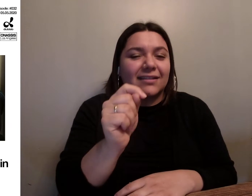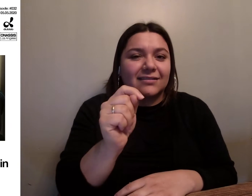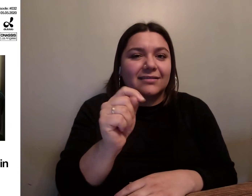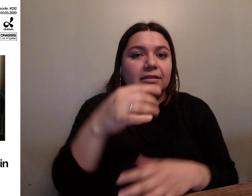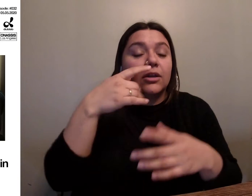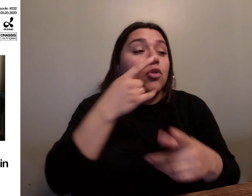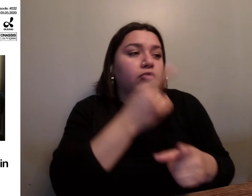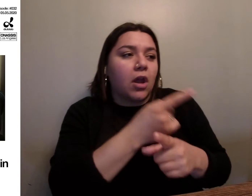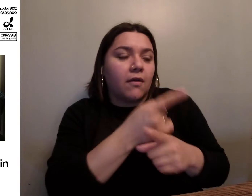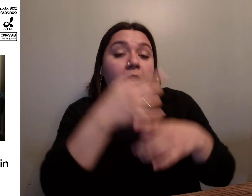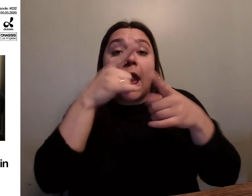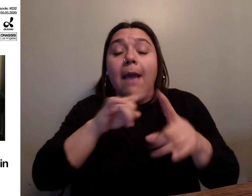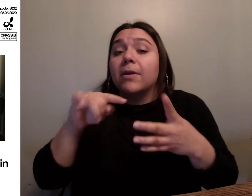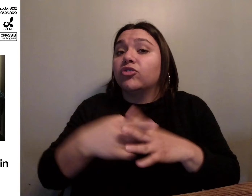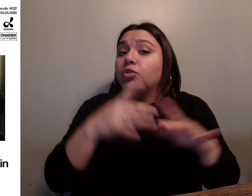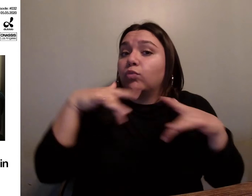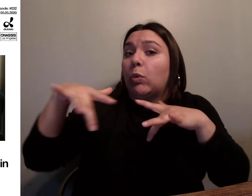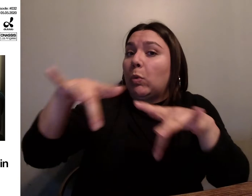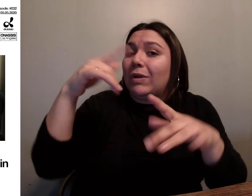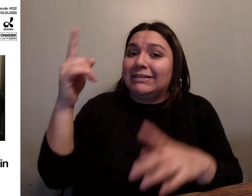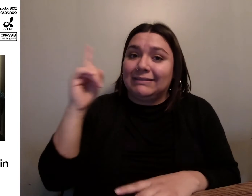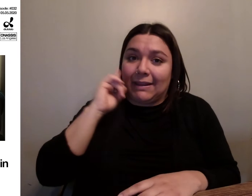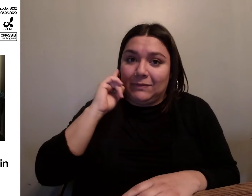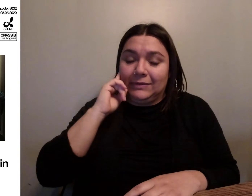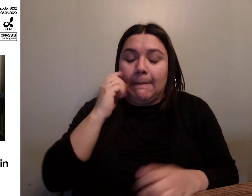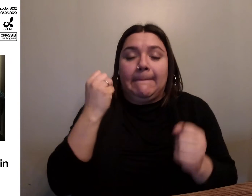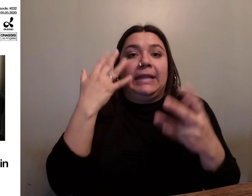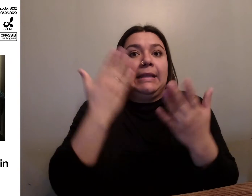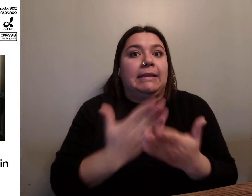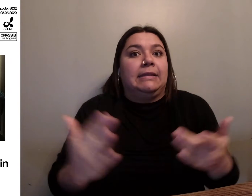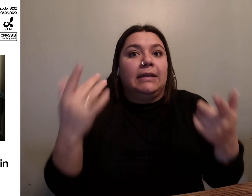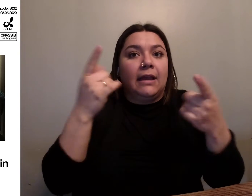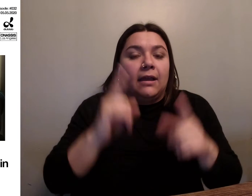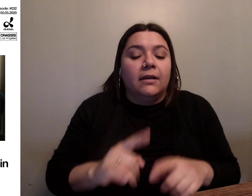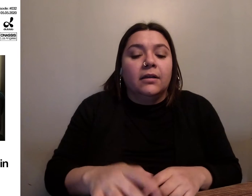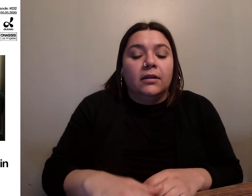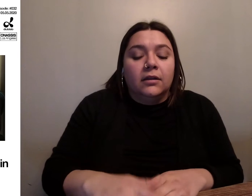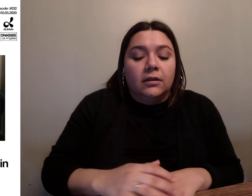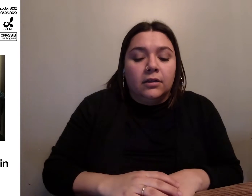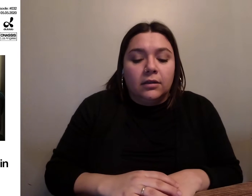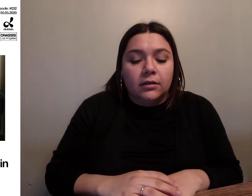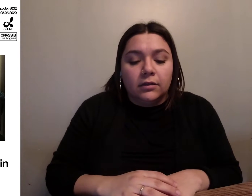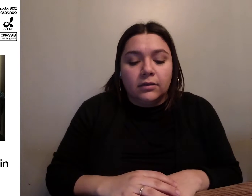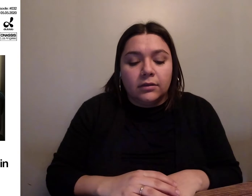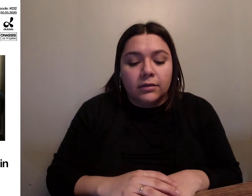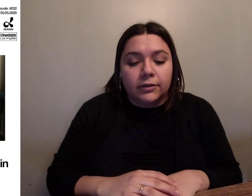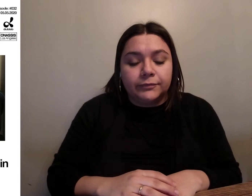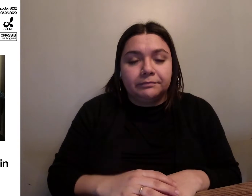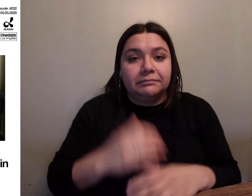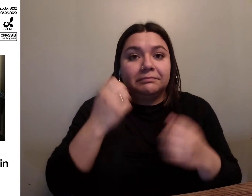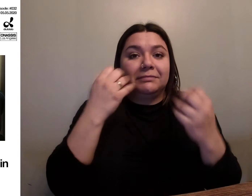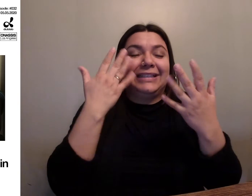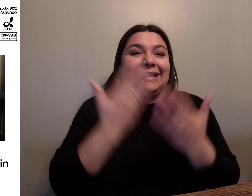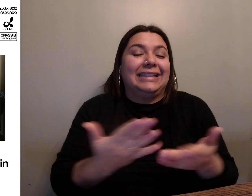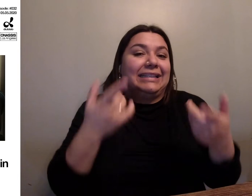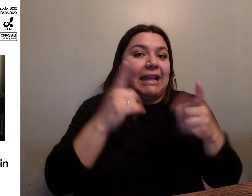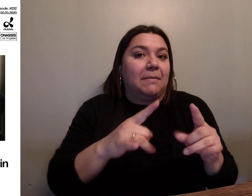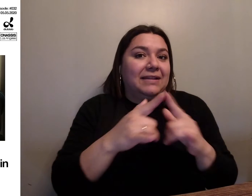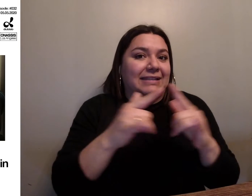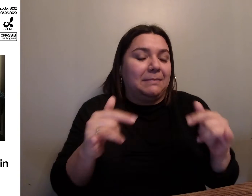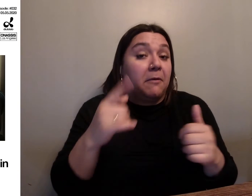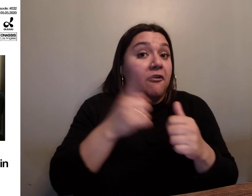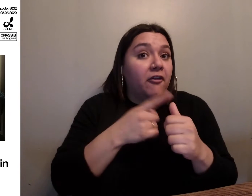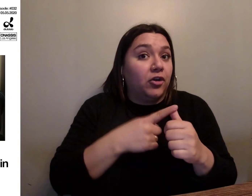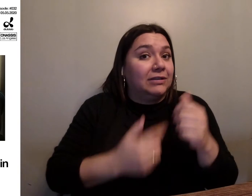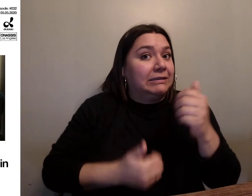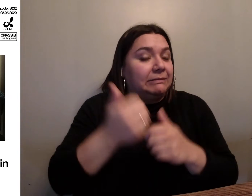had happened to conspire at the same time. First of all, and most important, was the technology, the stereo technology